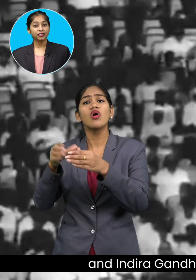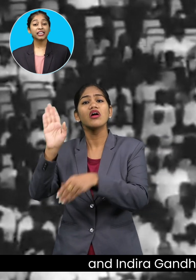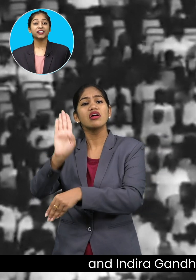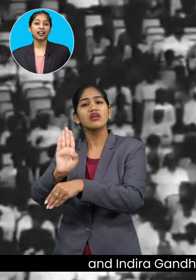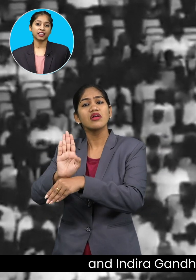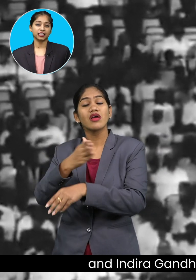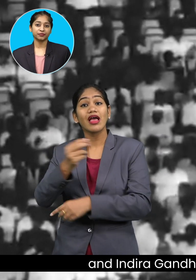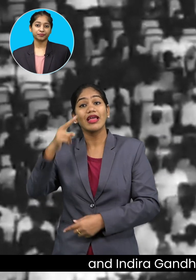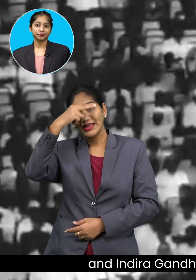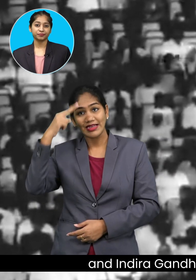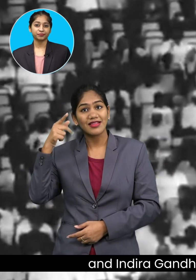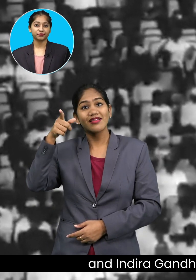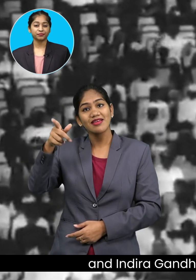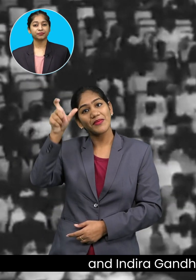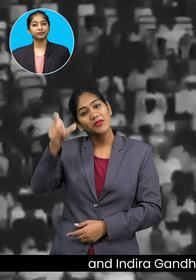and Indira Gandhi.